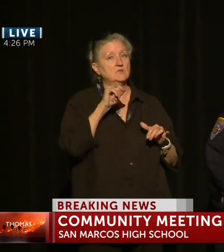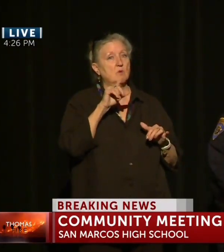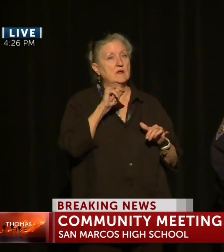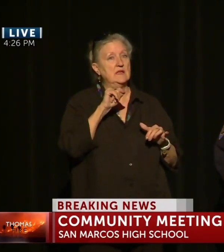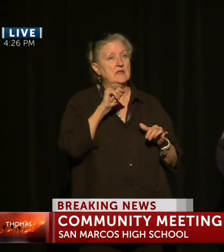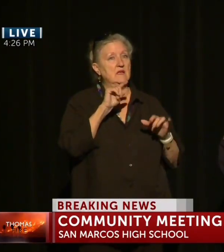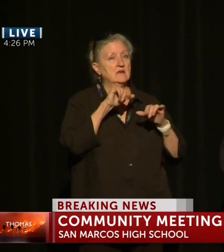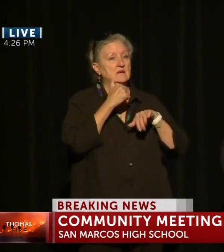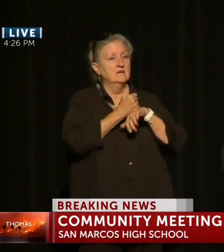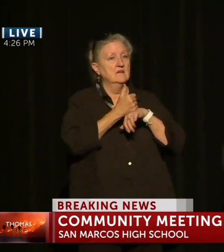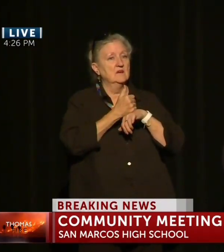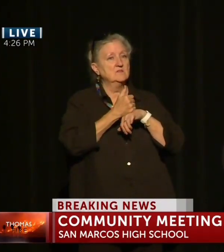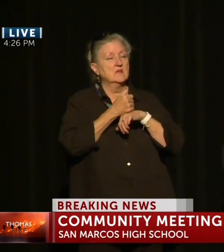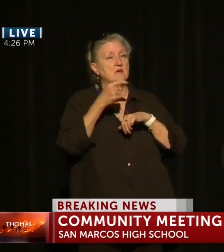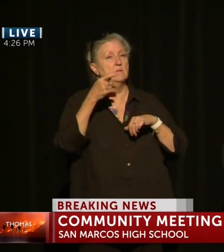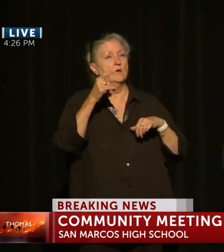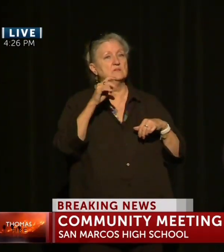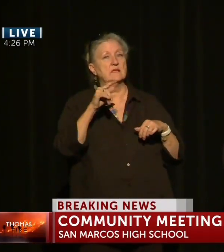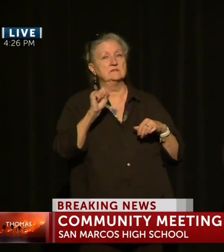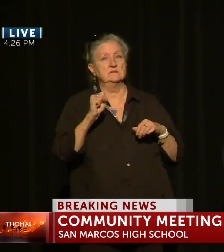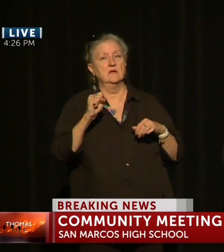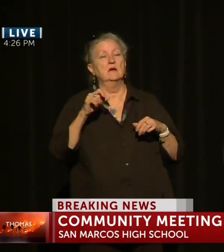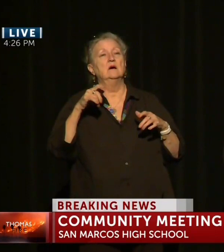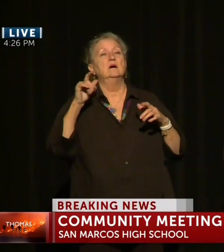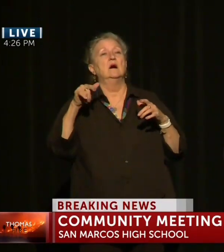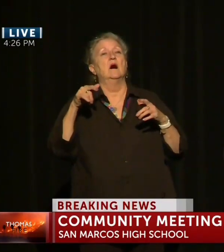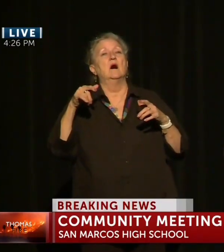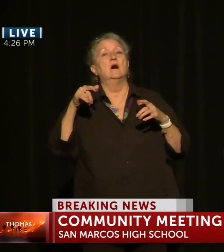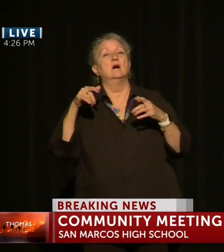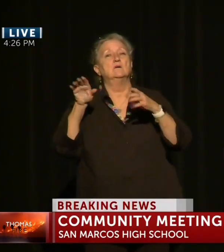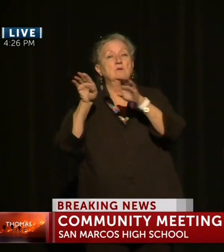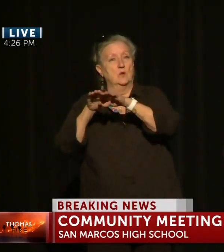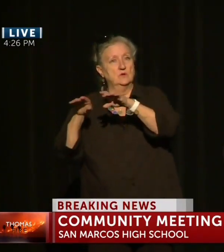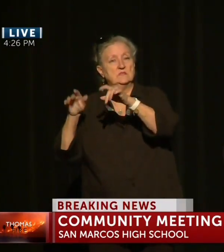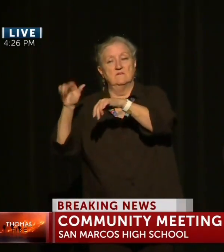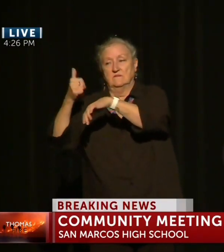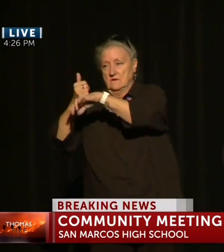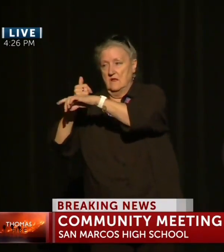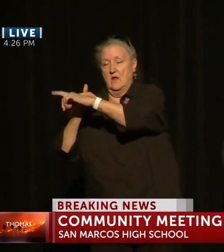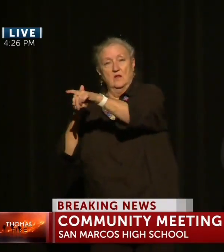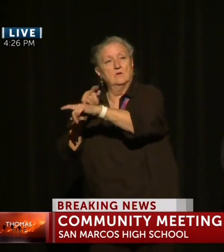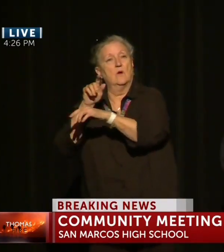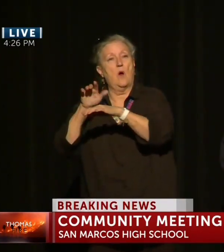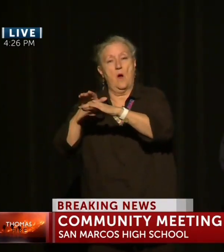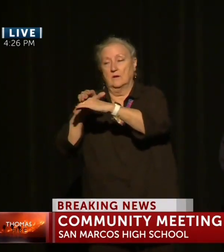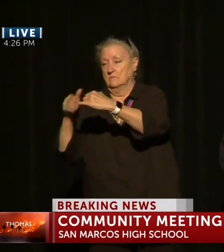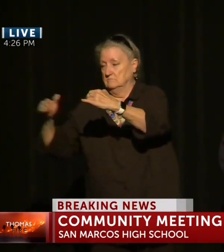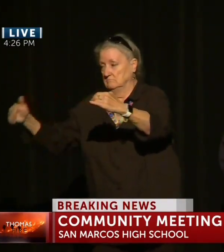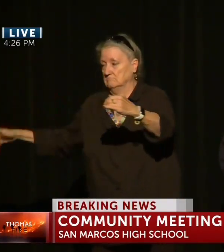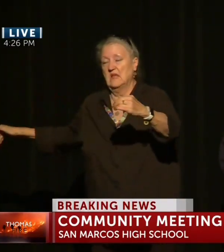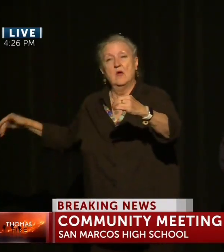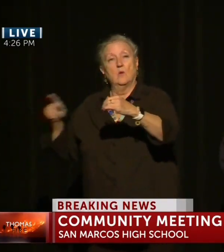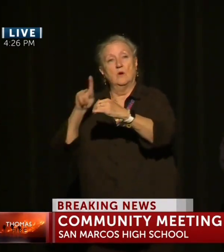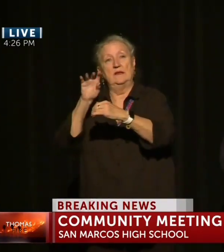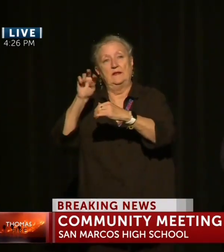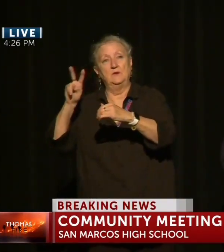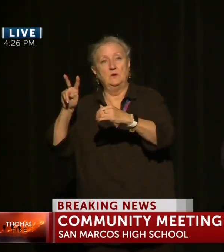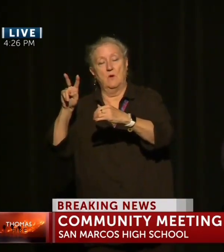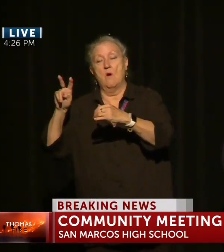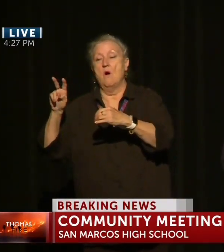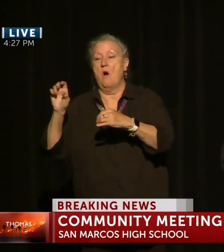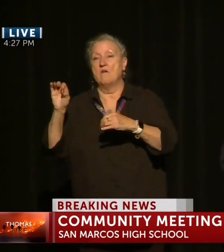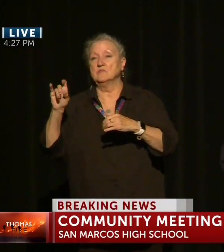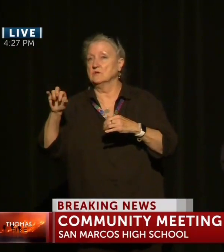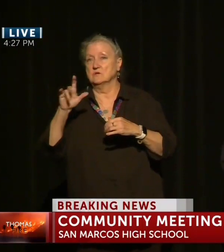fixed posts along the 192, and our officers are under the direction